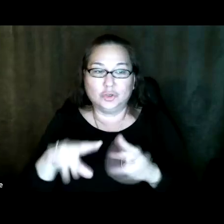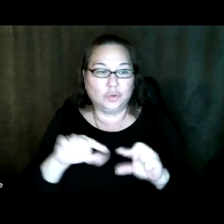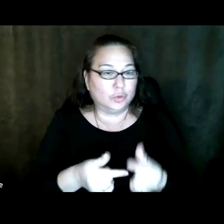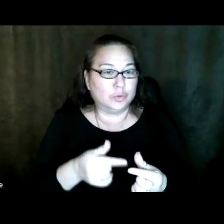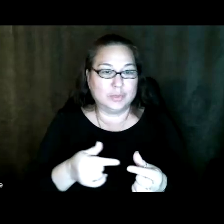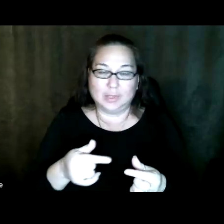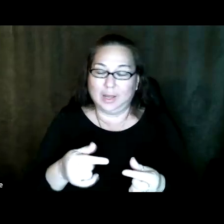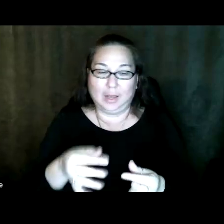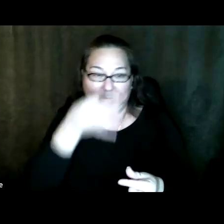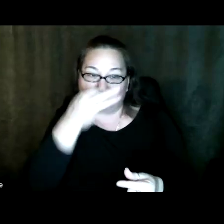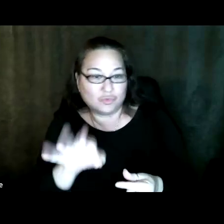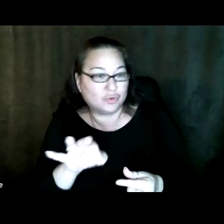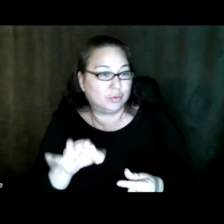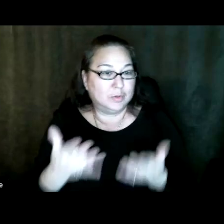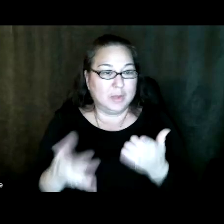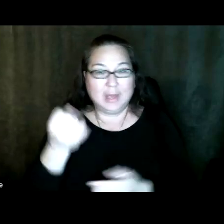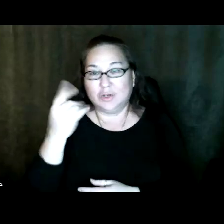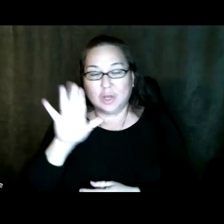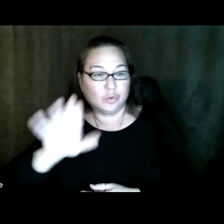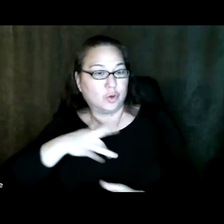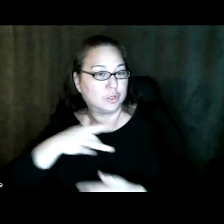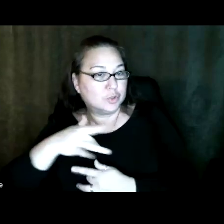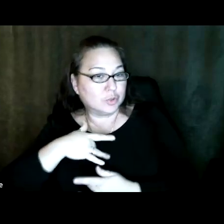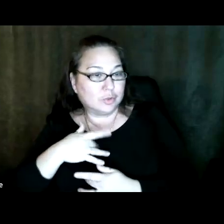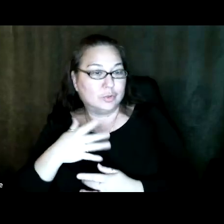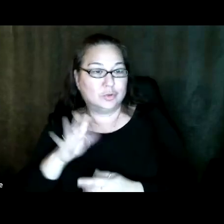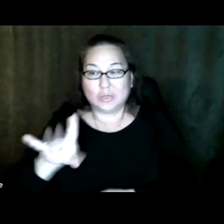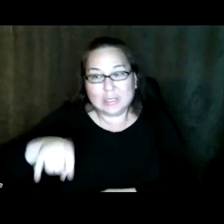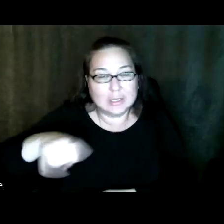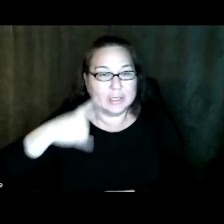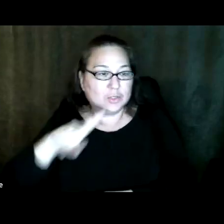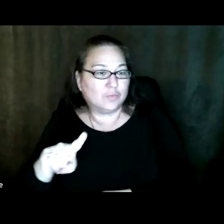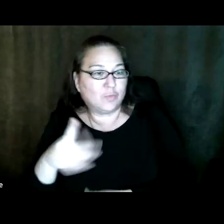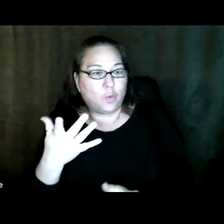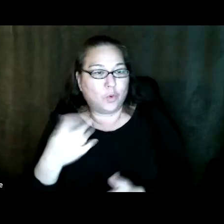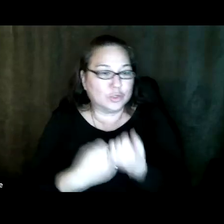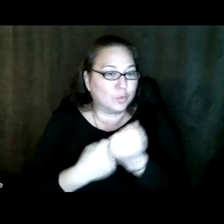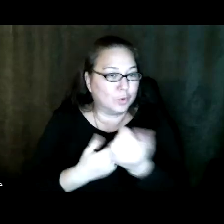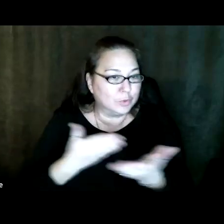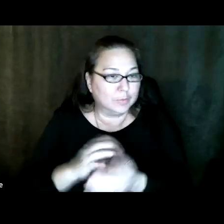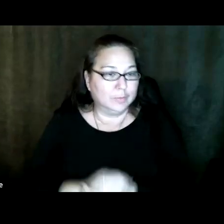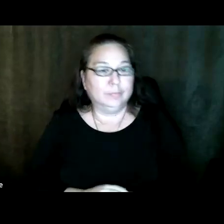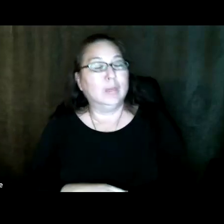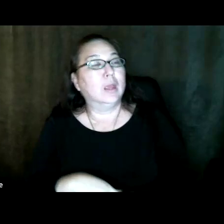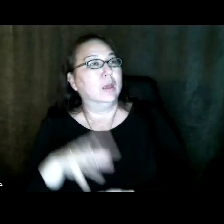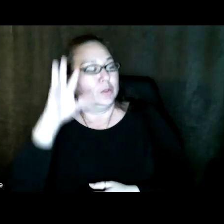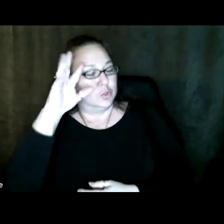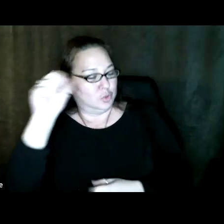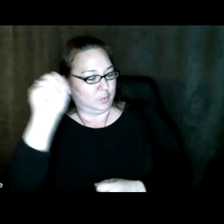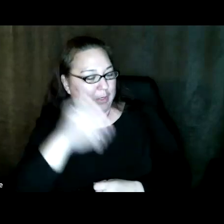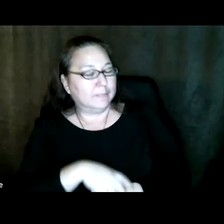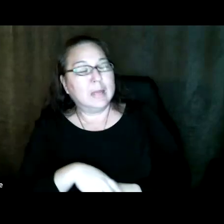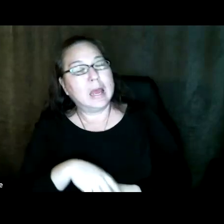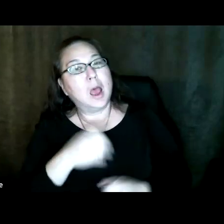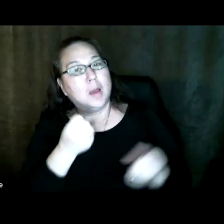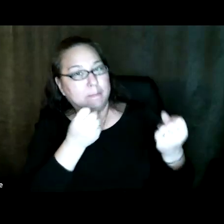that? Right. So right now we are working in the schools themselves. Many of the schools gave space